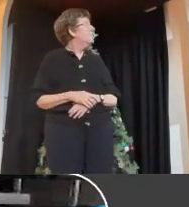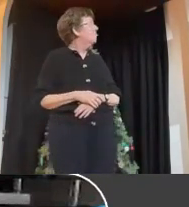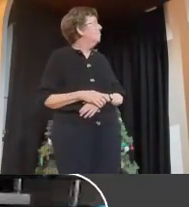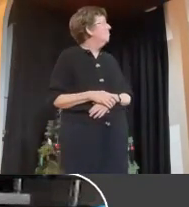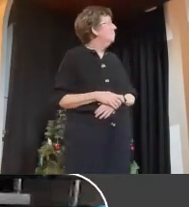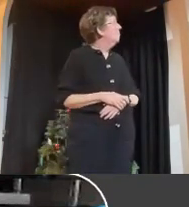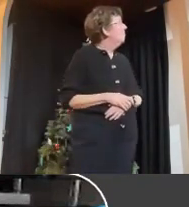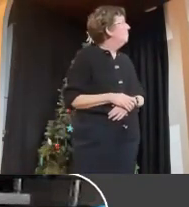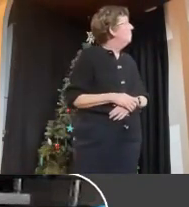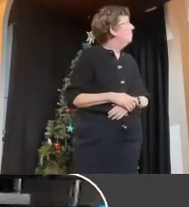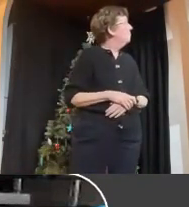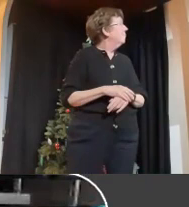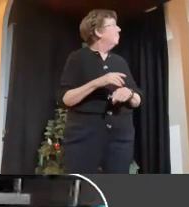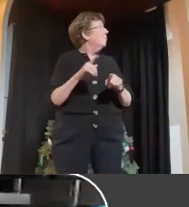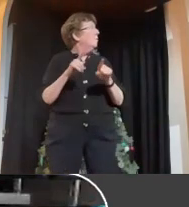parents.